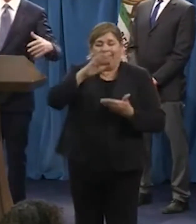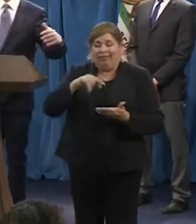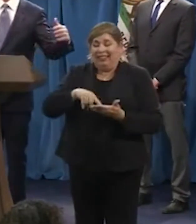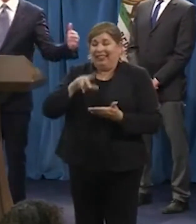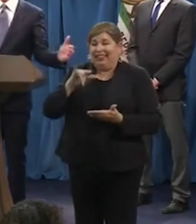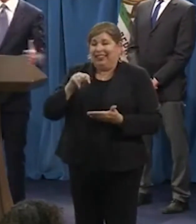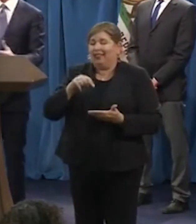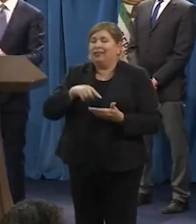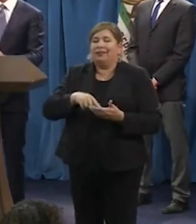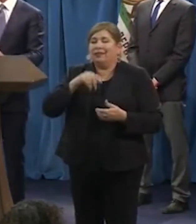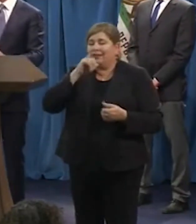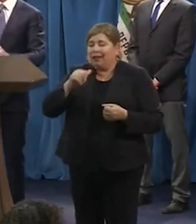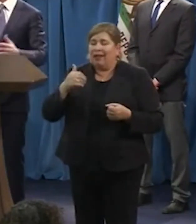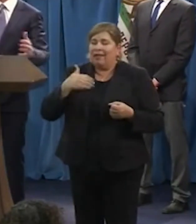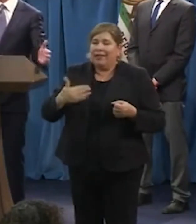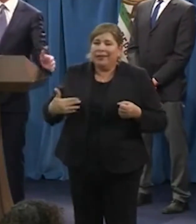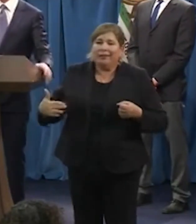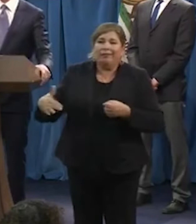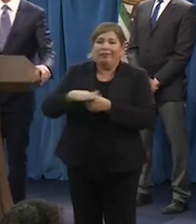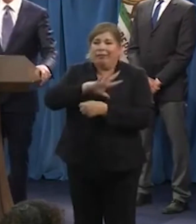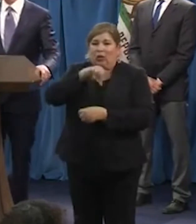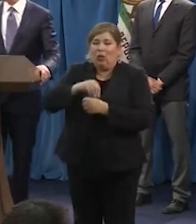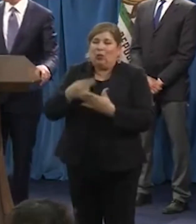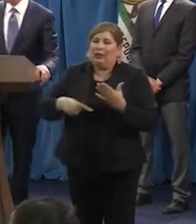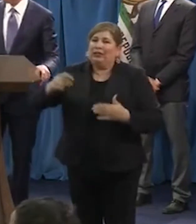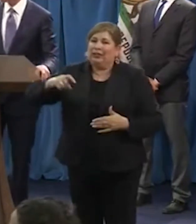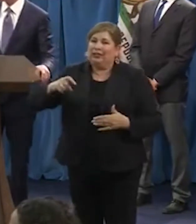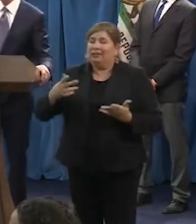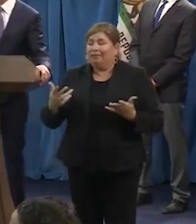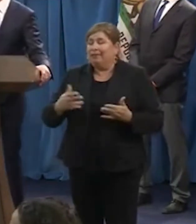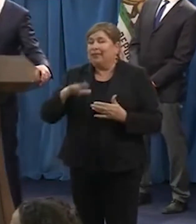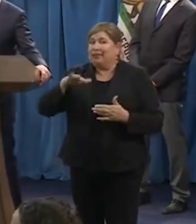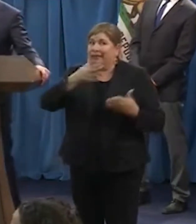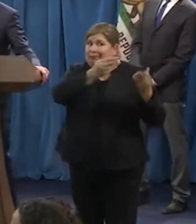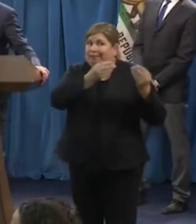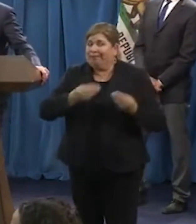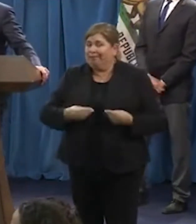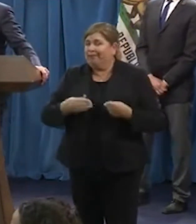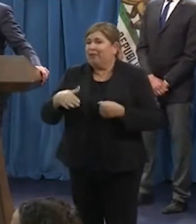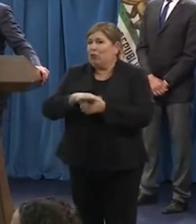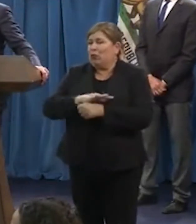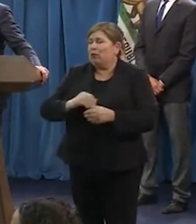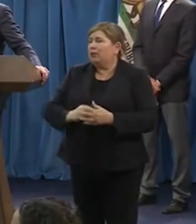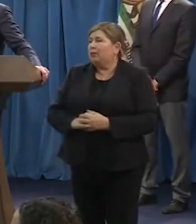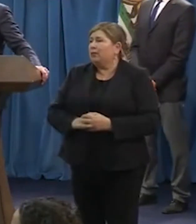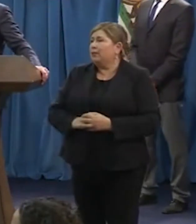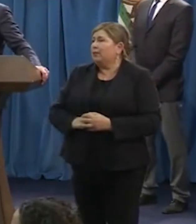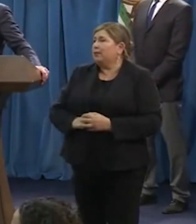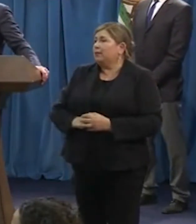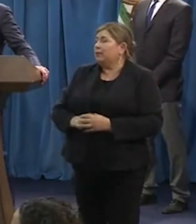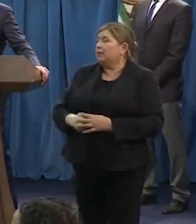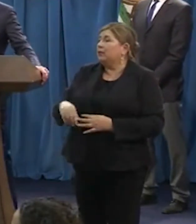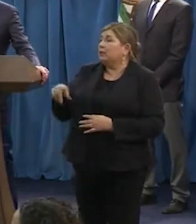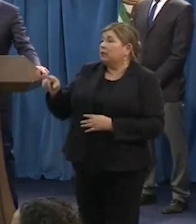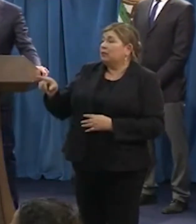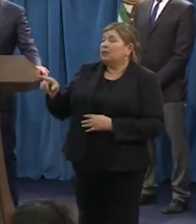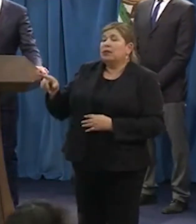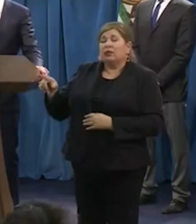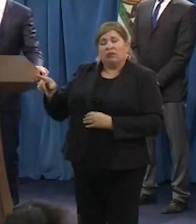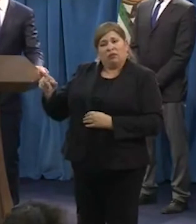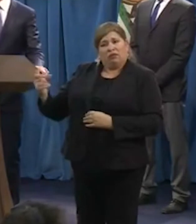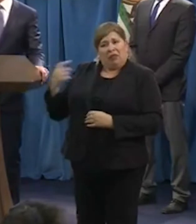not universally supplied. And so right now this is impeding our ability to fight this virus in California. I'm going to